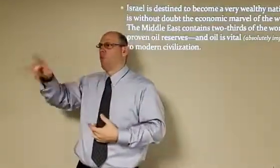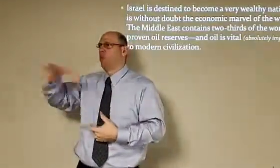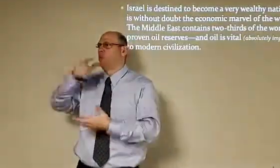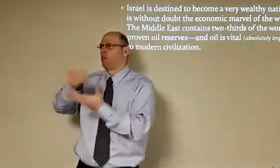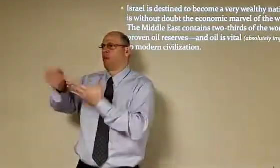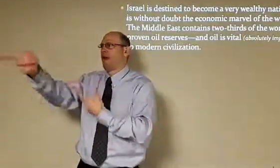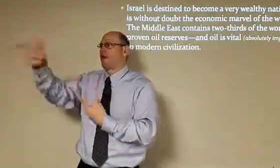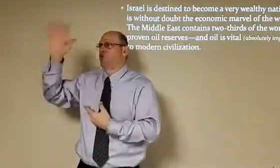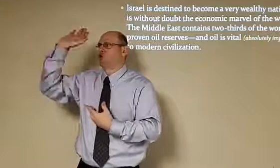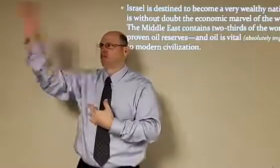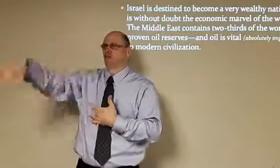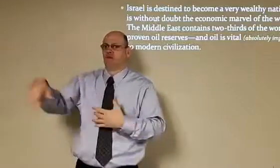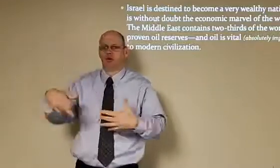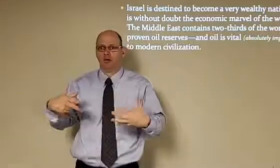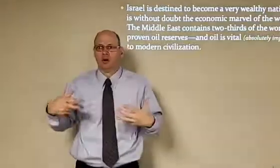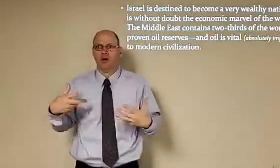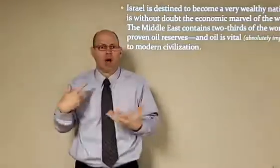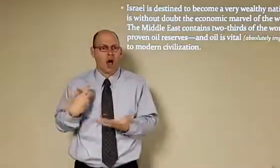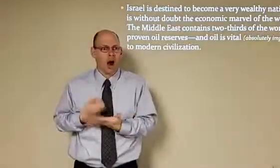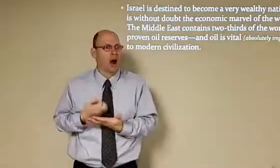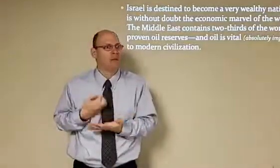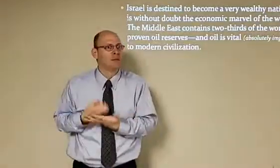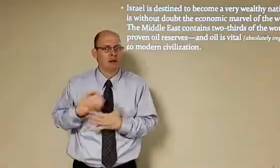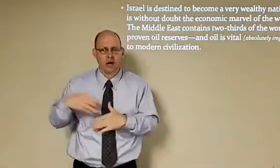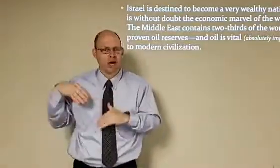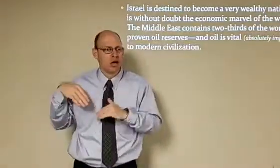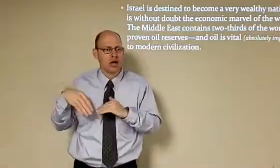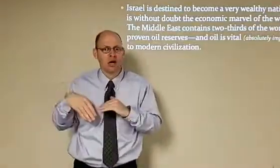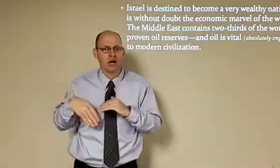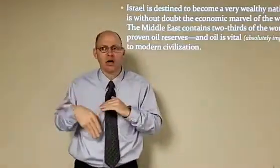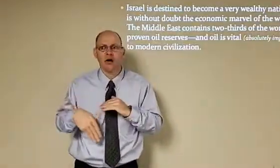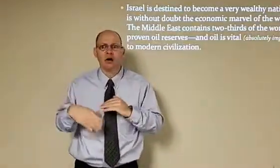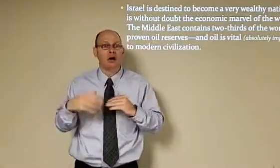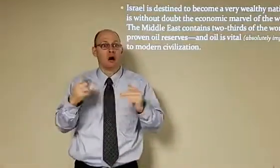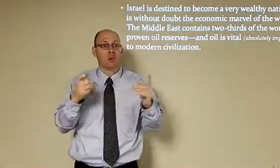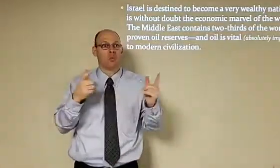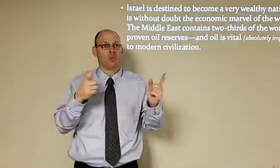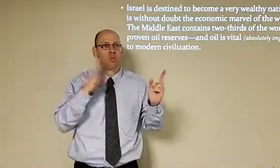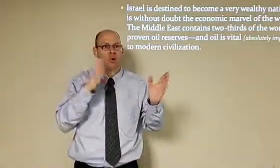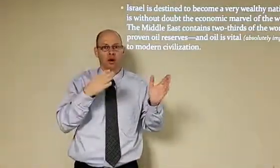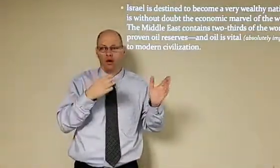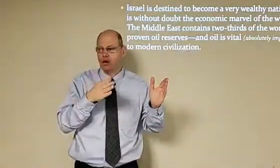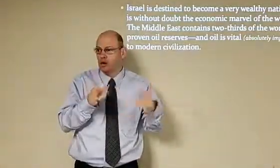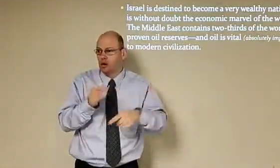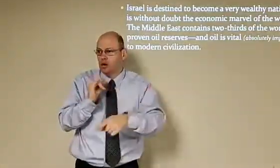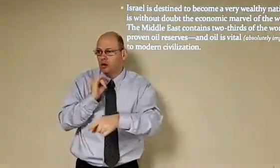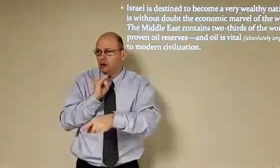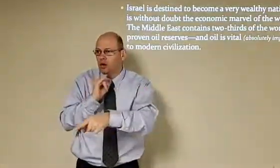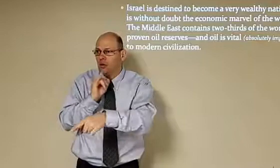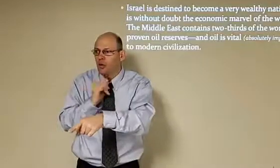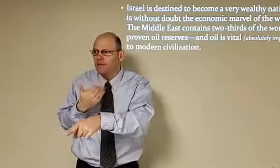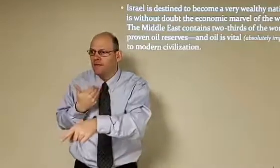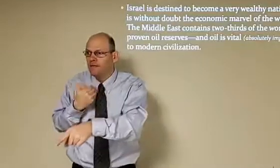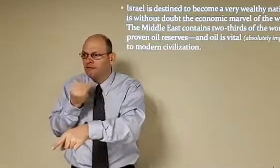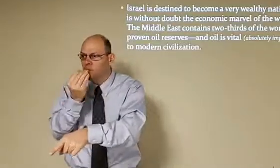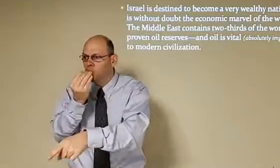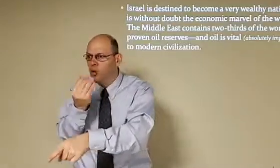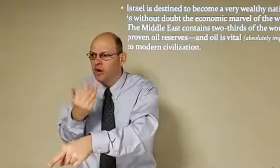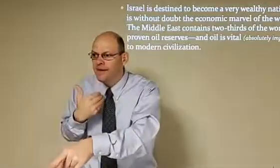America's like, no, we don't need to buy your oil. And the economy's going to decline. So they're going to focus on Israel. Oh, they